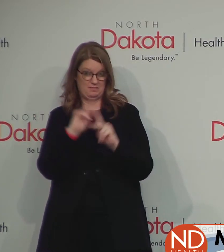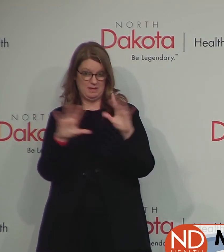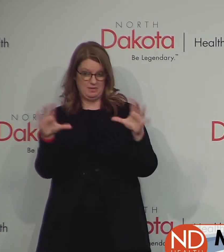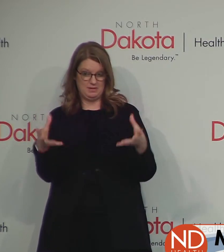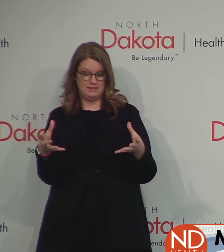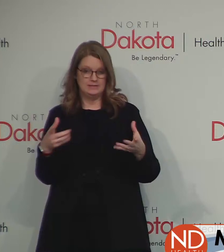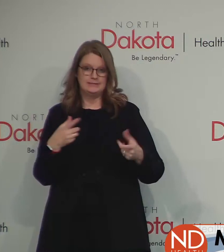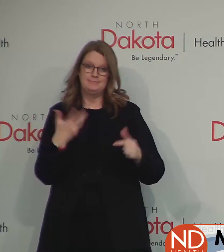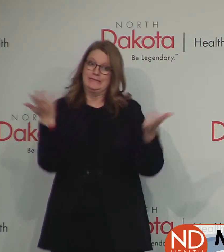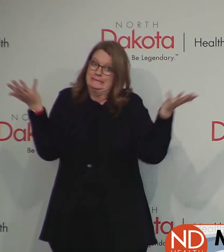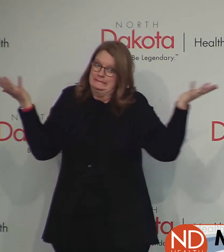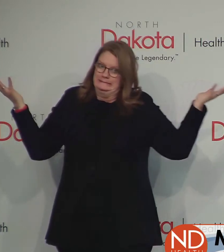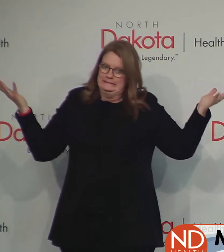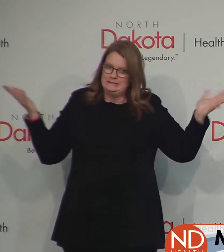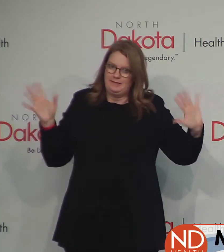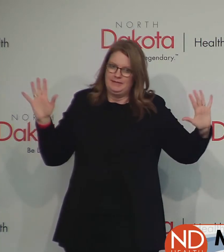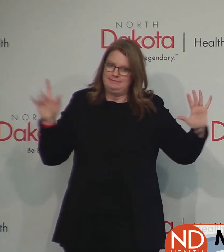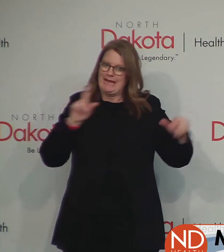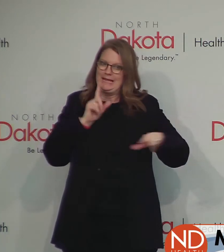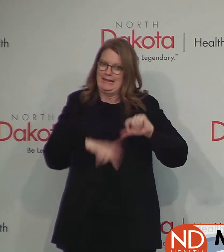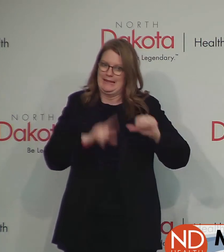you can't hold me to that, so.